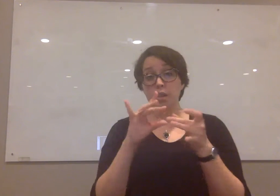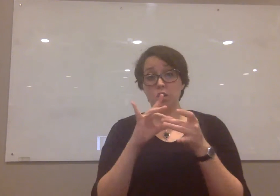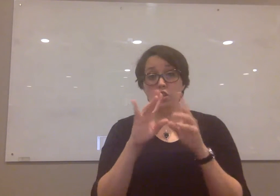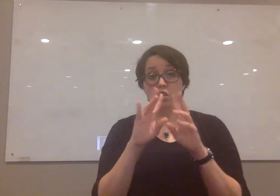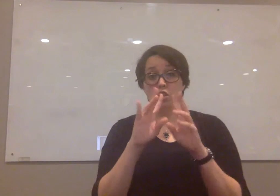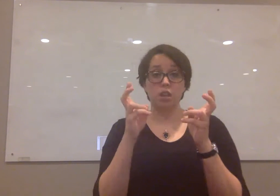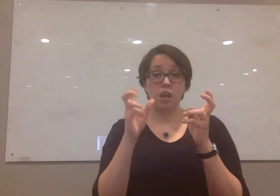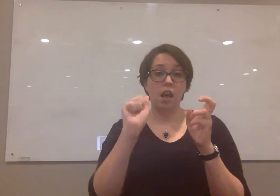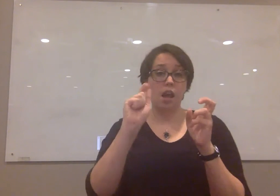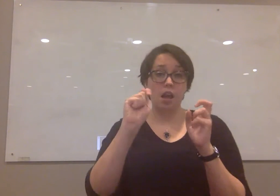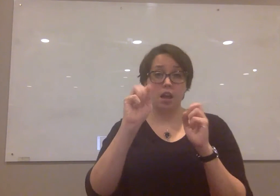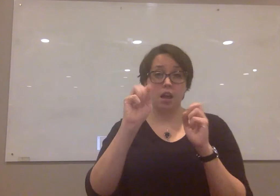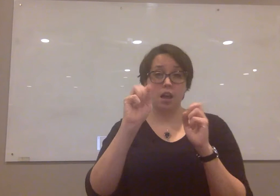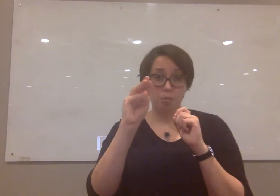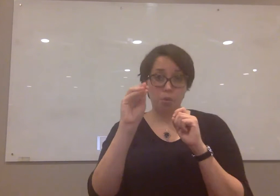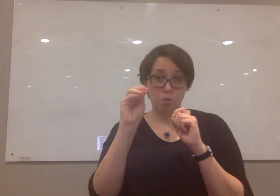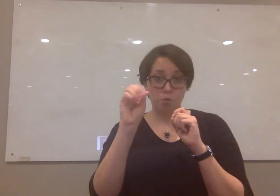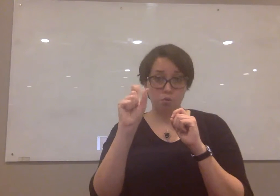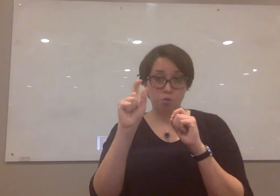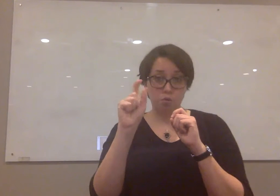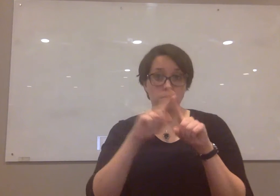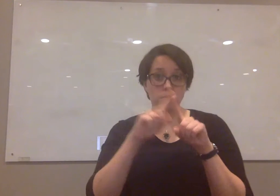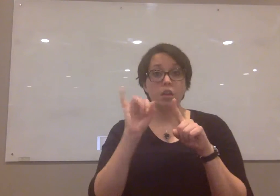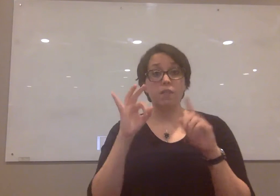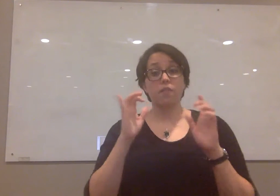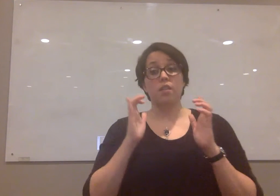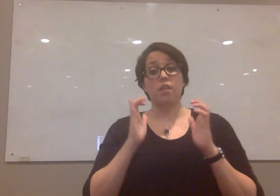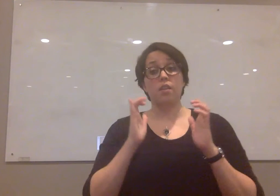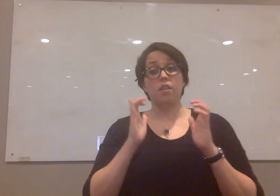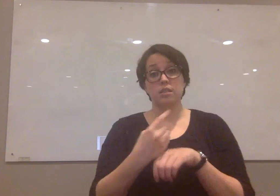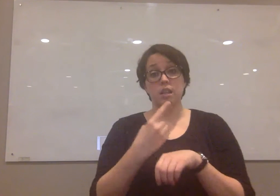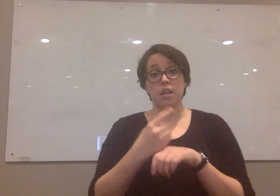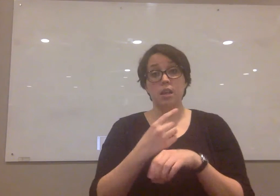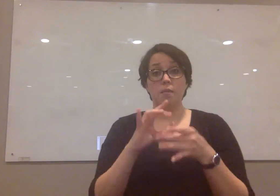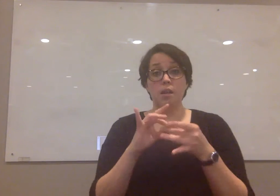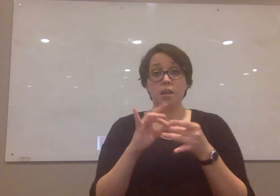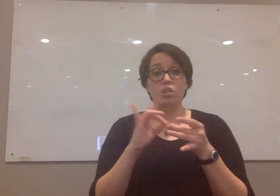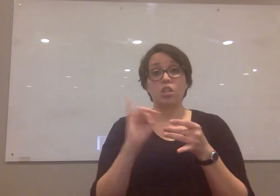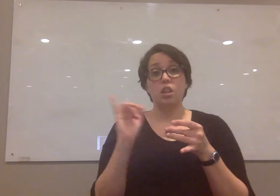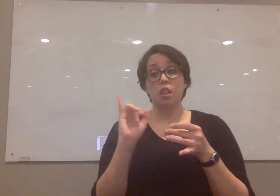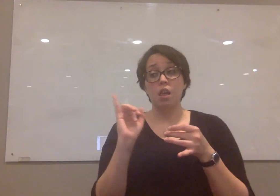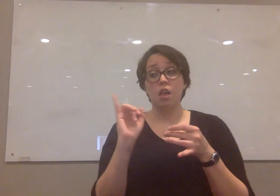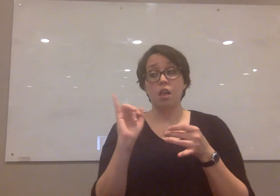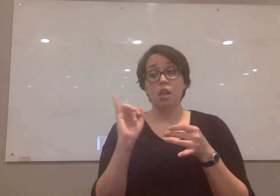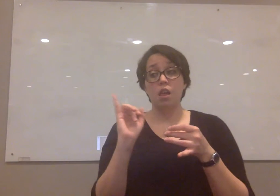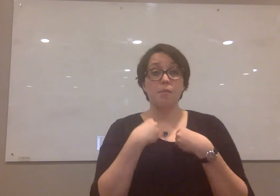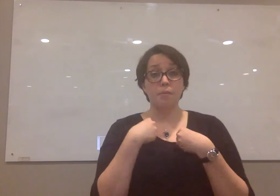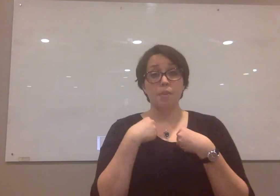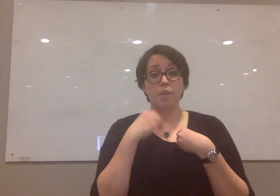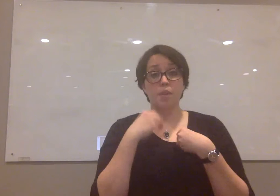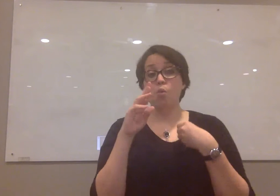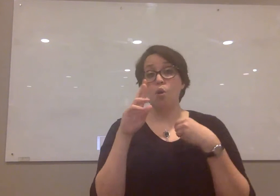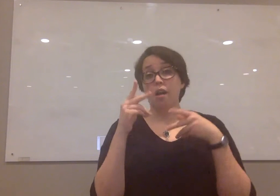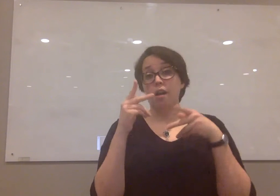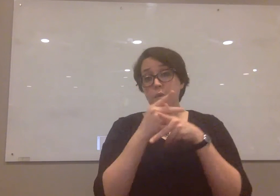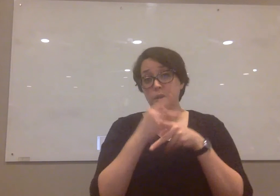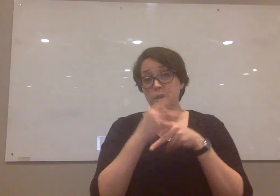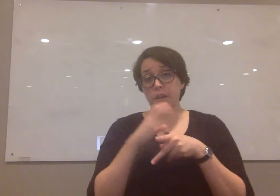conditions where we have multiple clients potentially sending these messages like, hey, give me the cache value, or calculate the cache value, we have to do that handling for